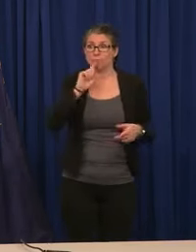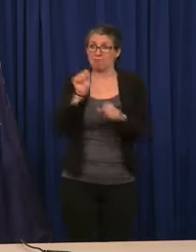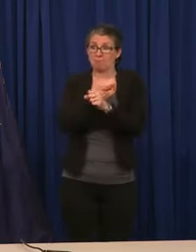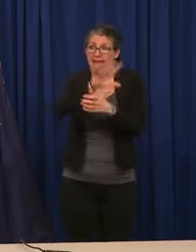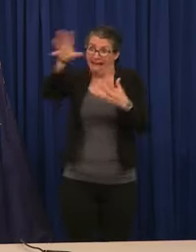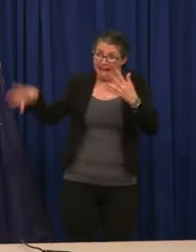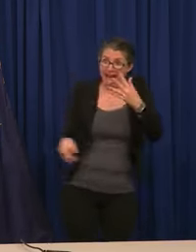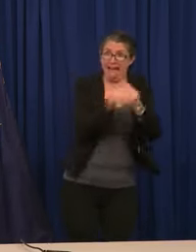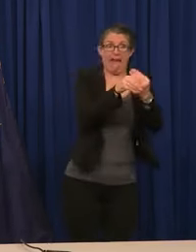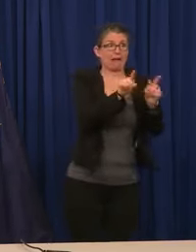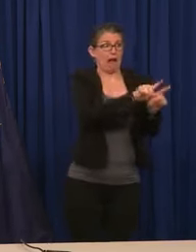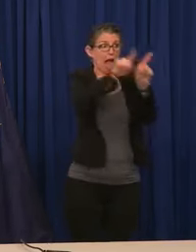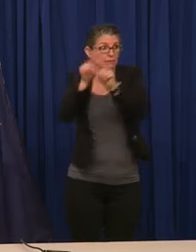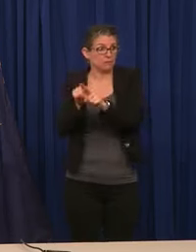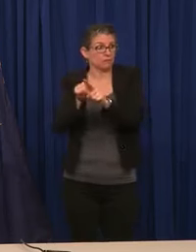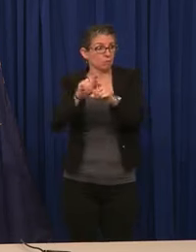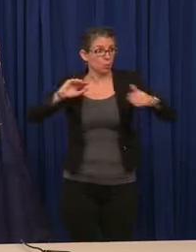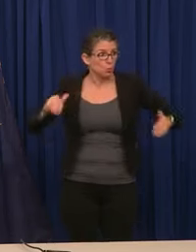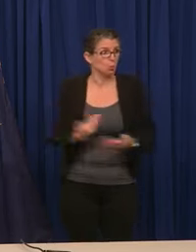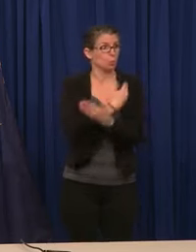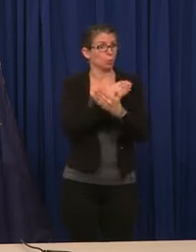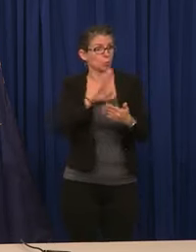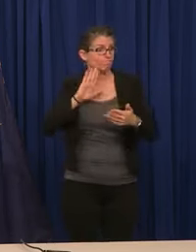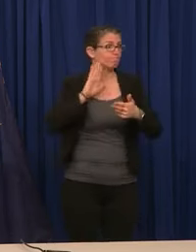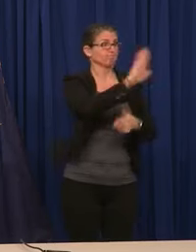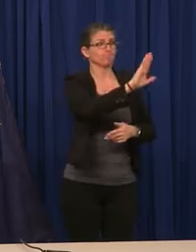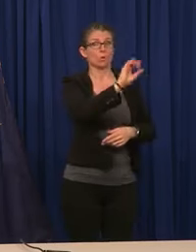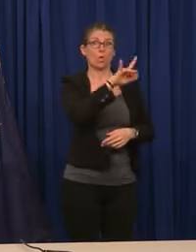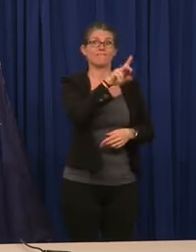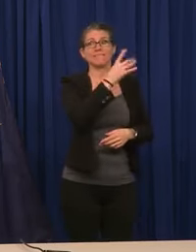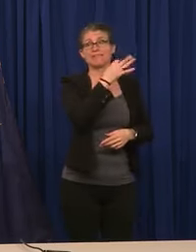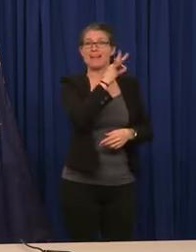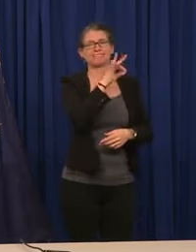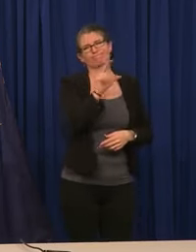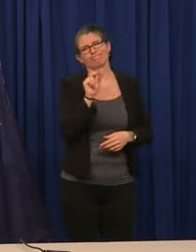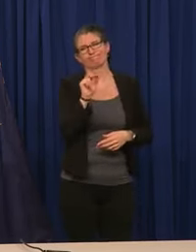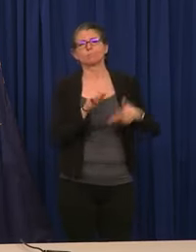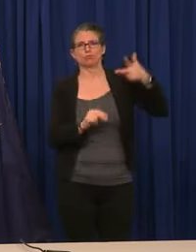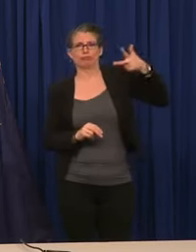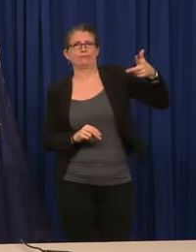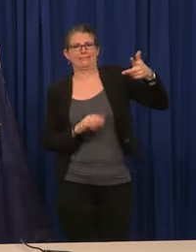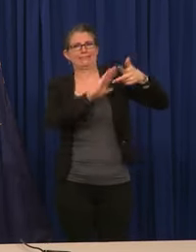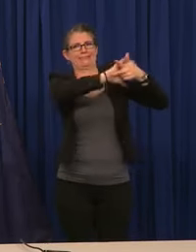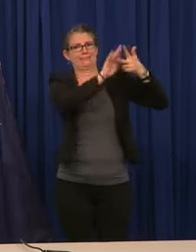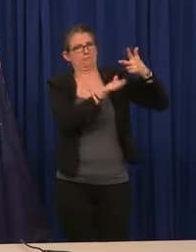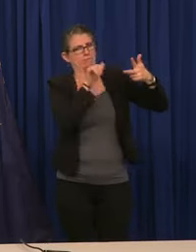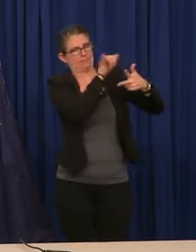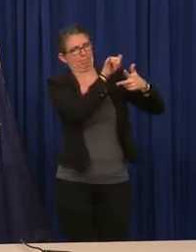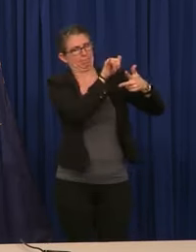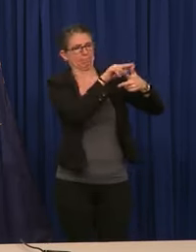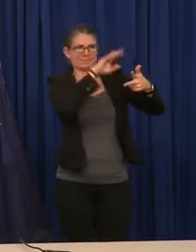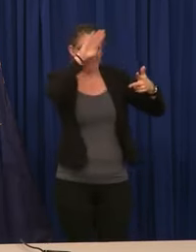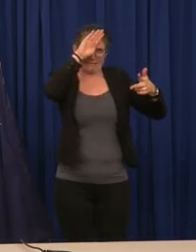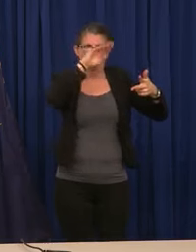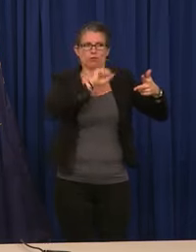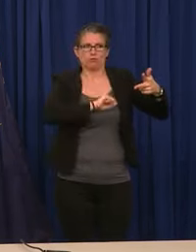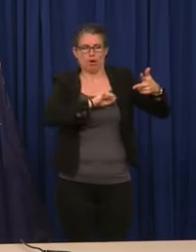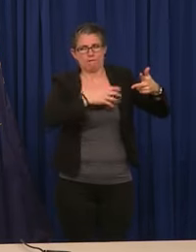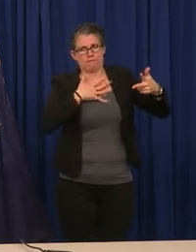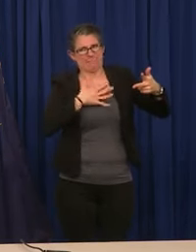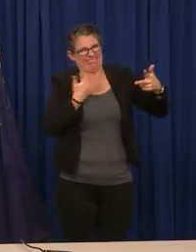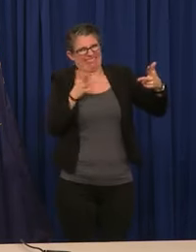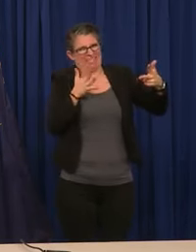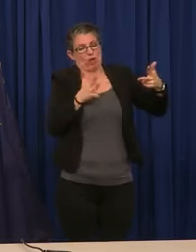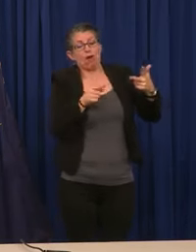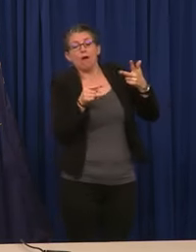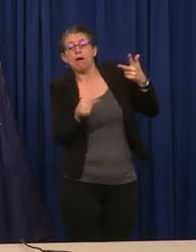not yet been answered scientifically is what percentage of people who say have a loss of smell later go